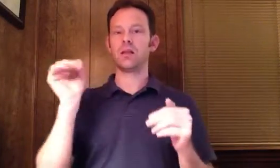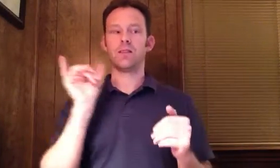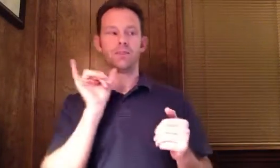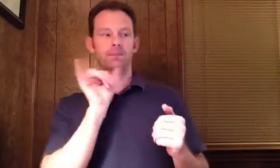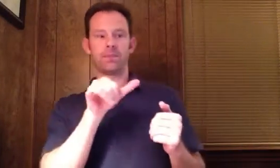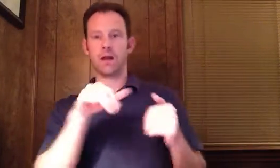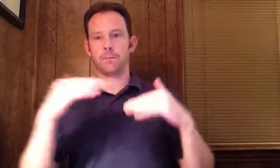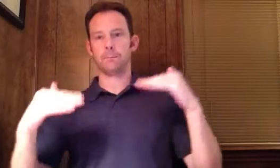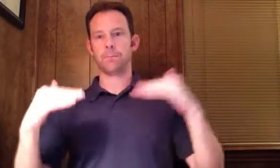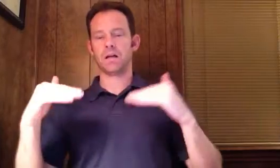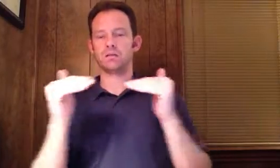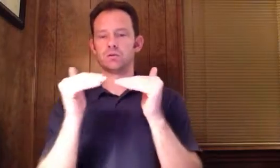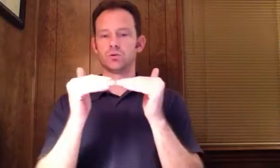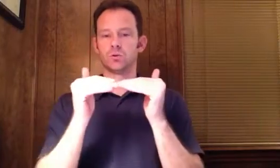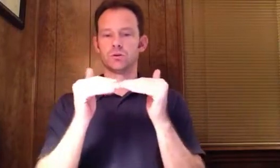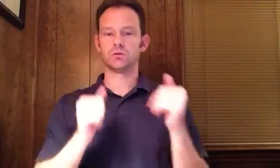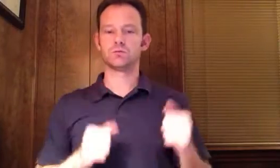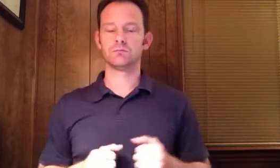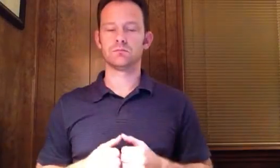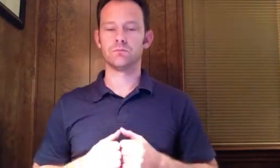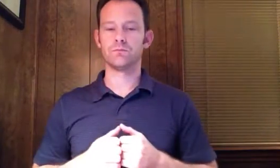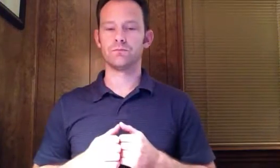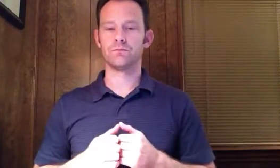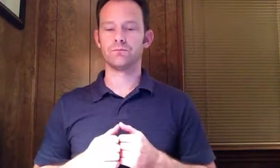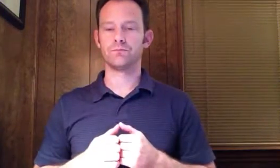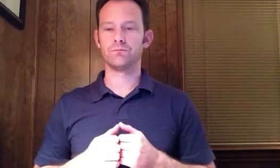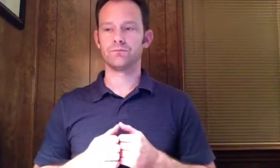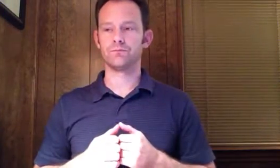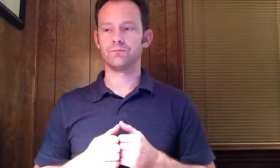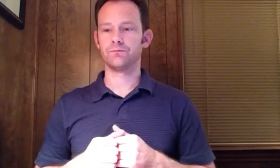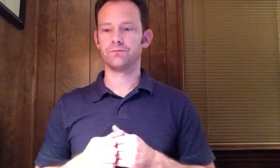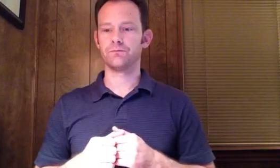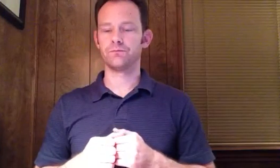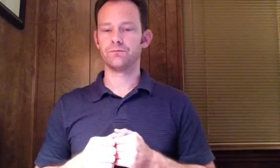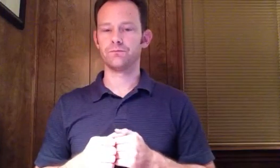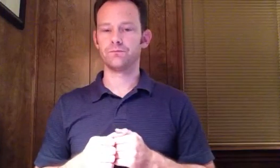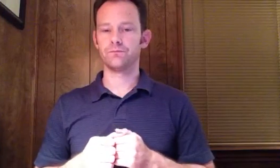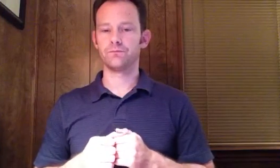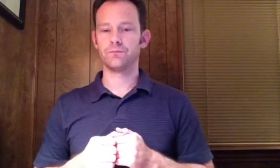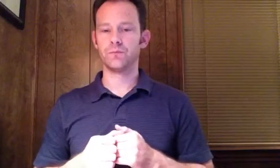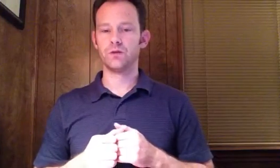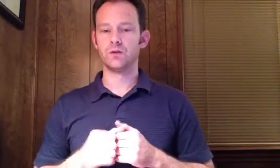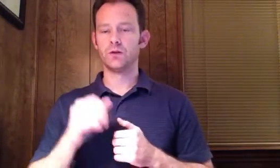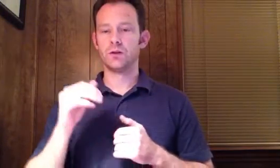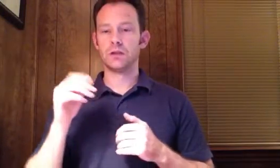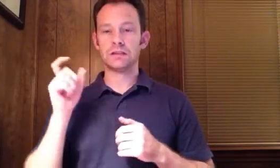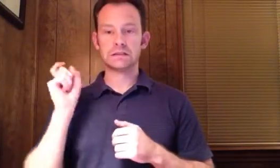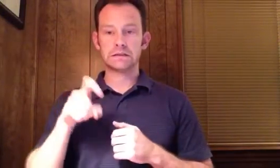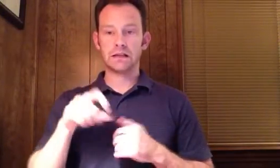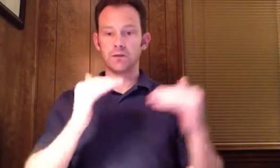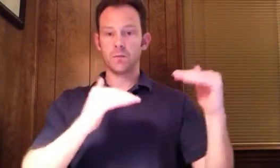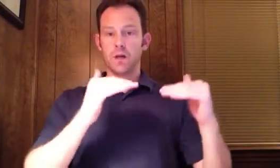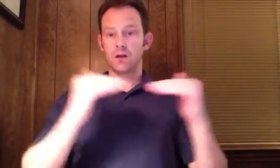and then I put on the other side 2 in front of the K to balance the potassiums on both sides. Elements combine to form